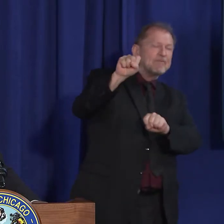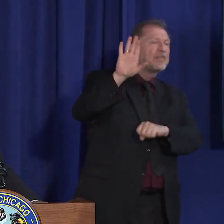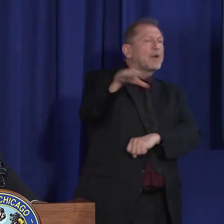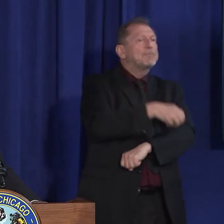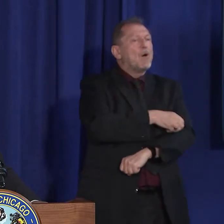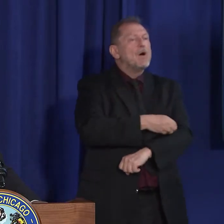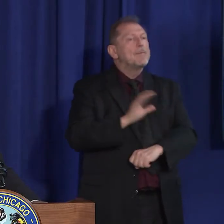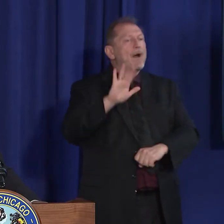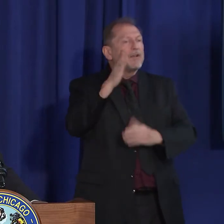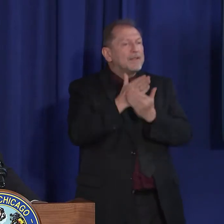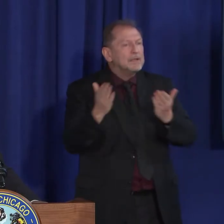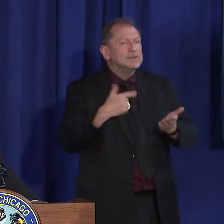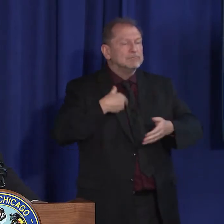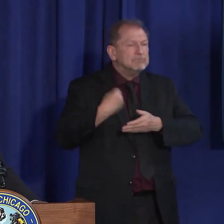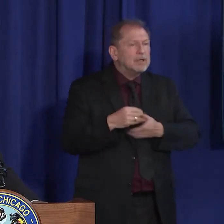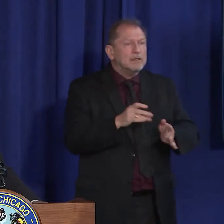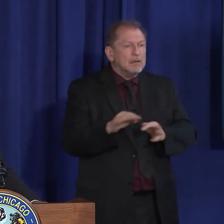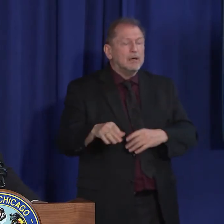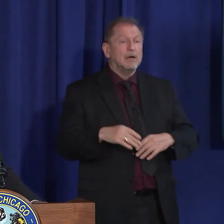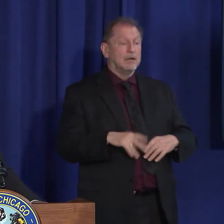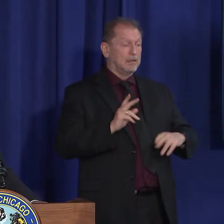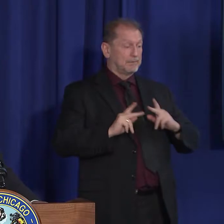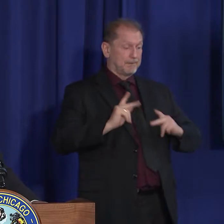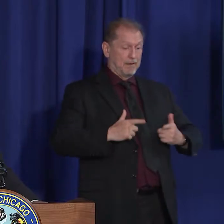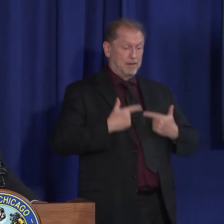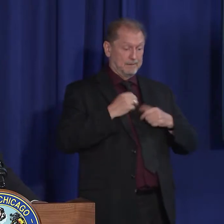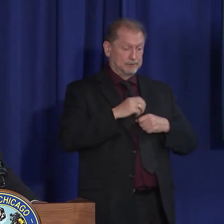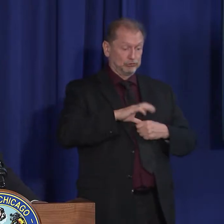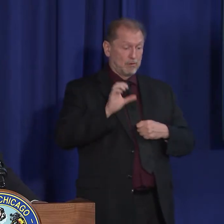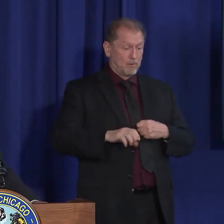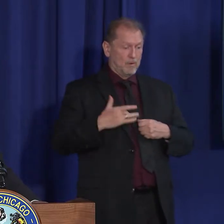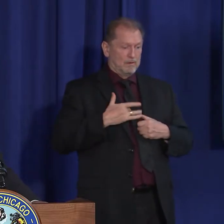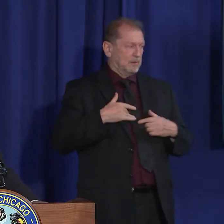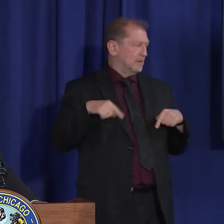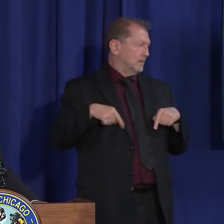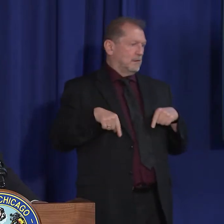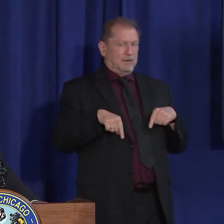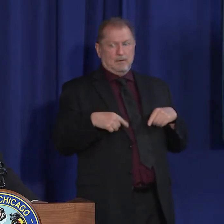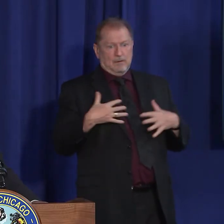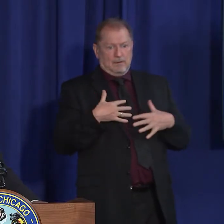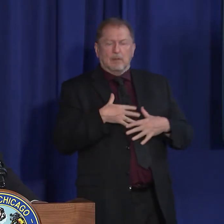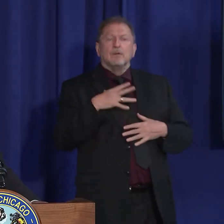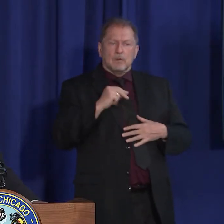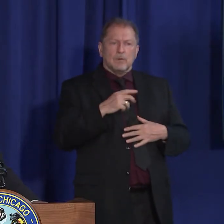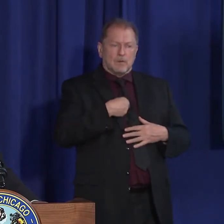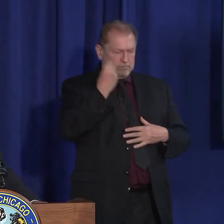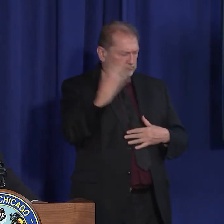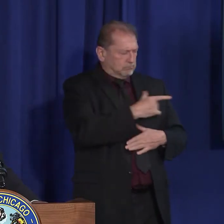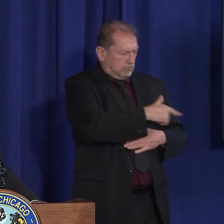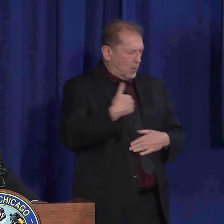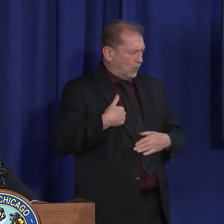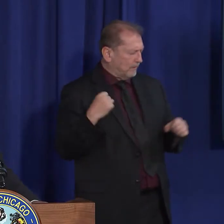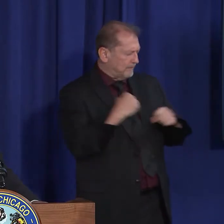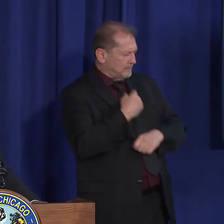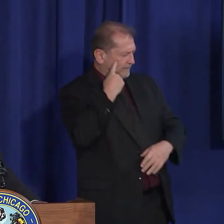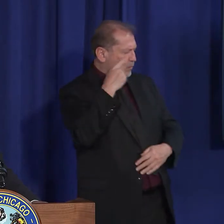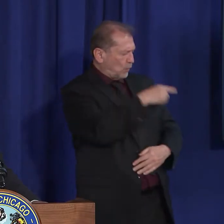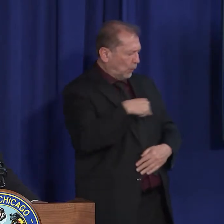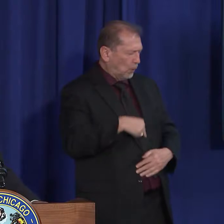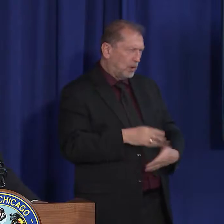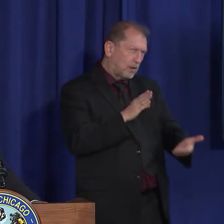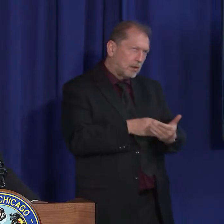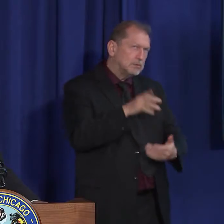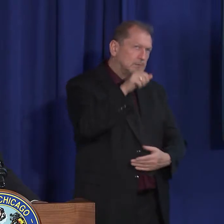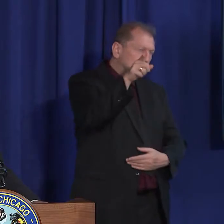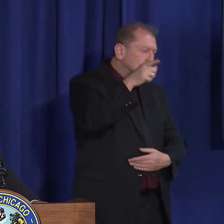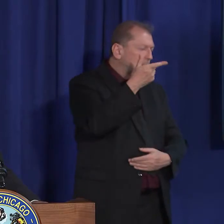we understand what their daily challenge and burden is, and that we're doing everything possible to fight against these